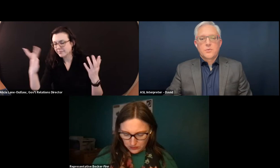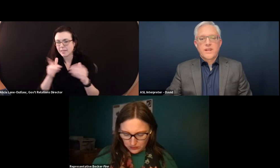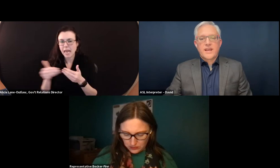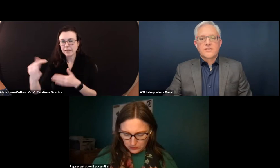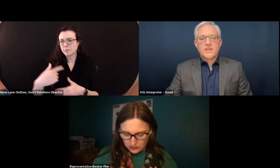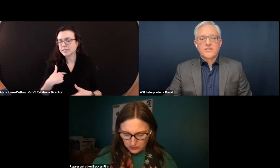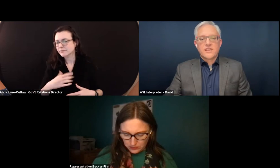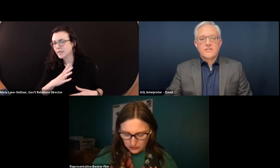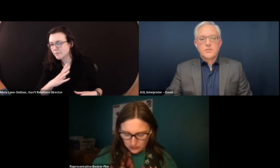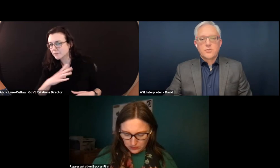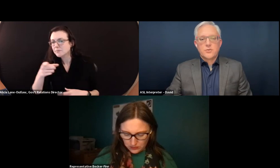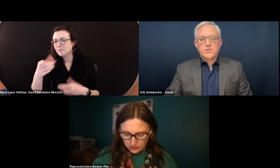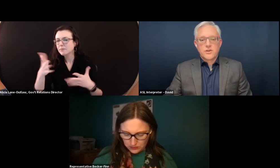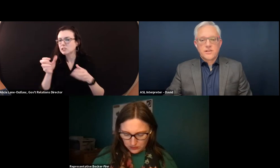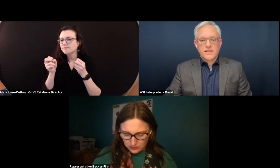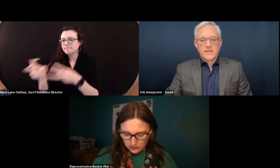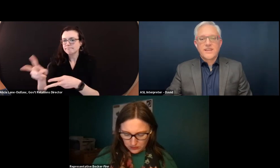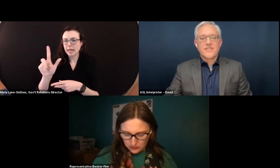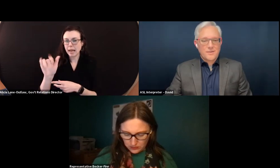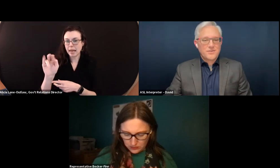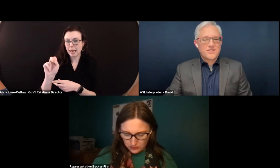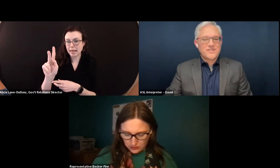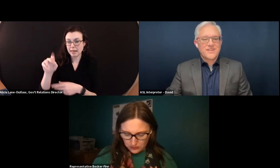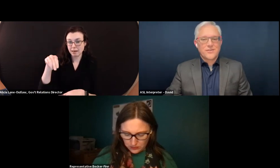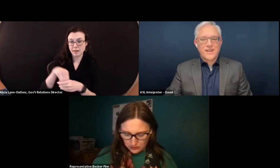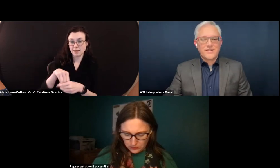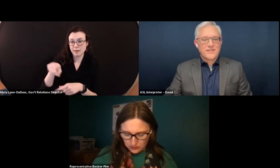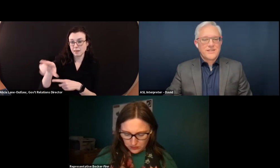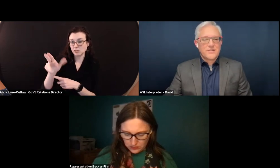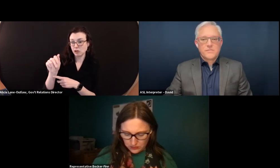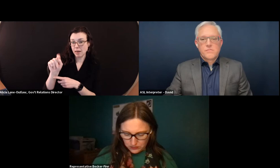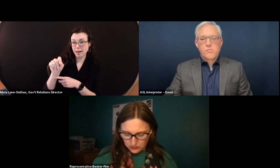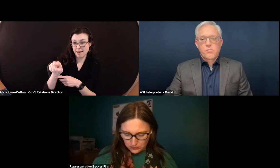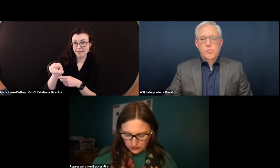So I'm going to ask Jessalyn to share a link in the, oh, she just did, great.